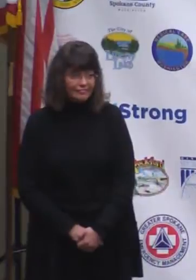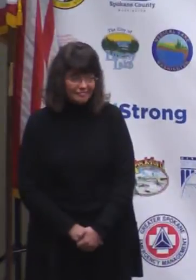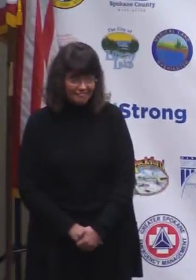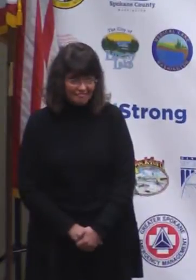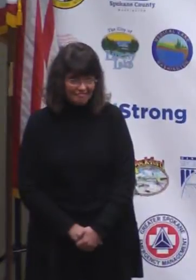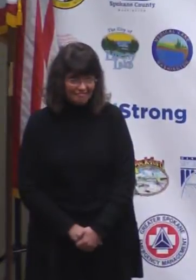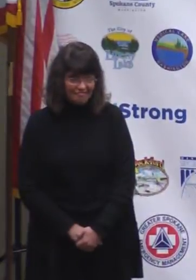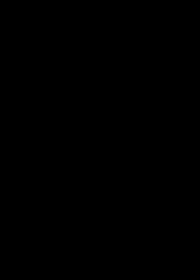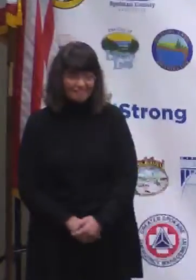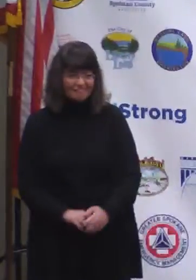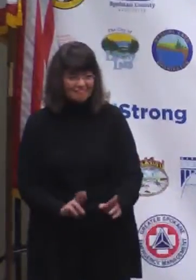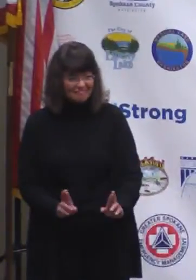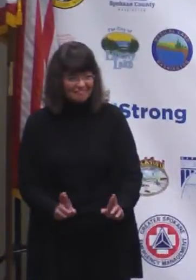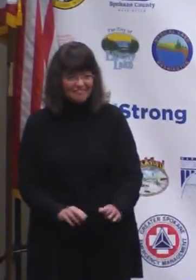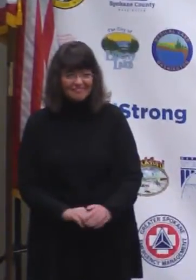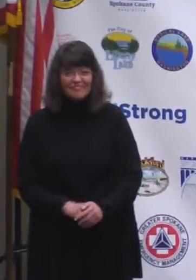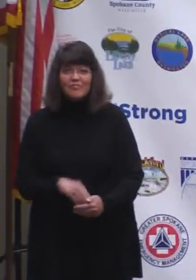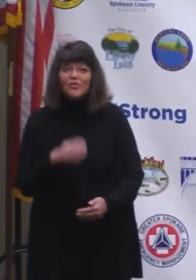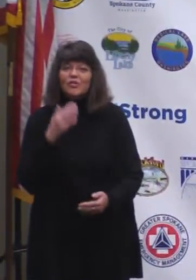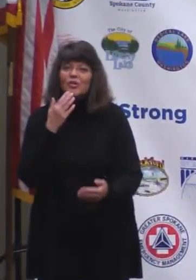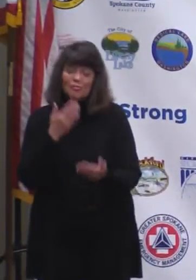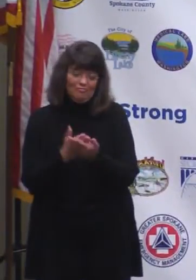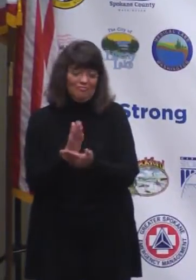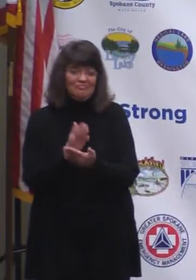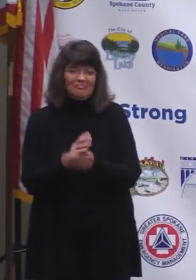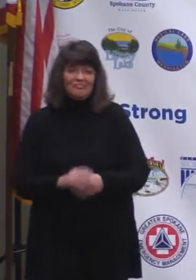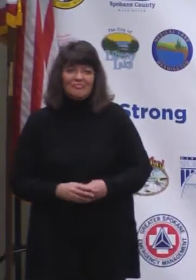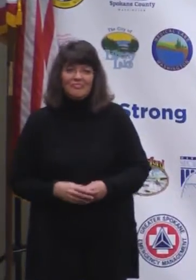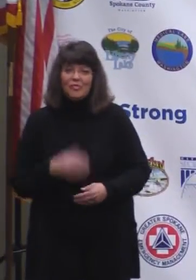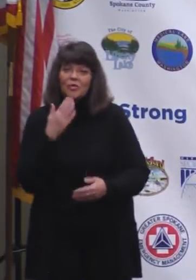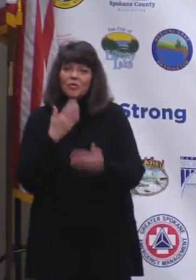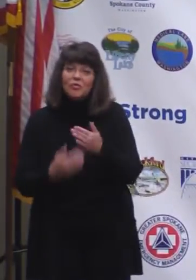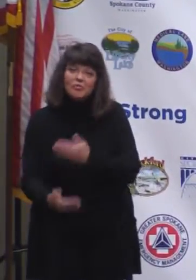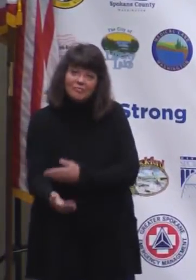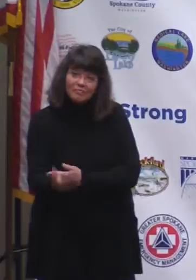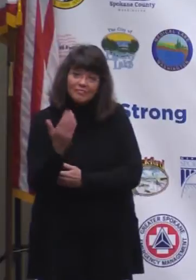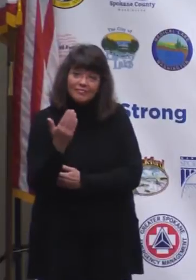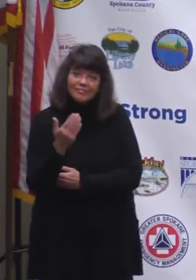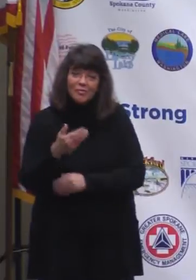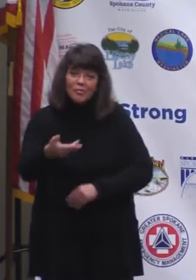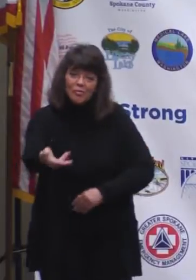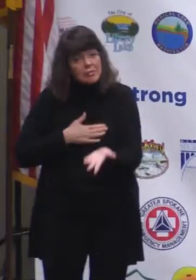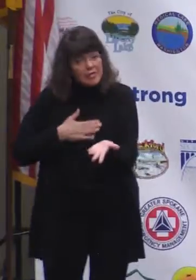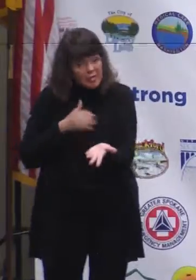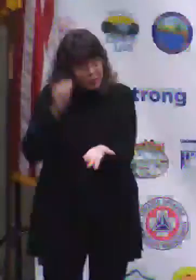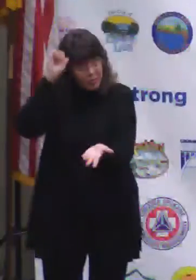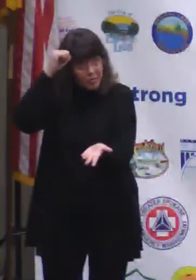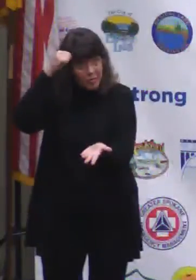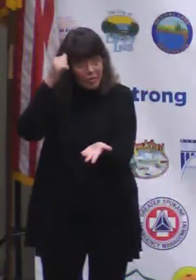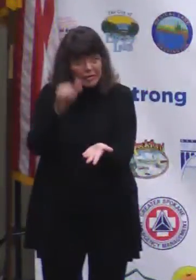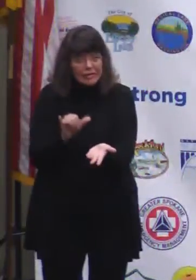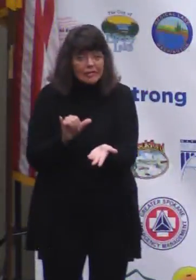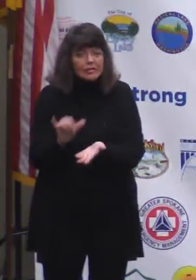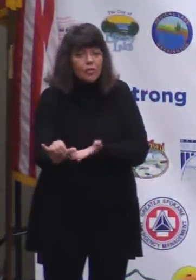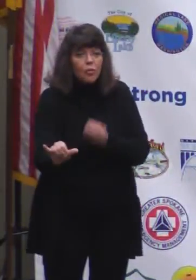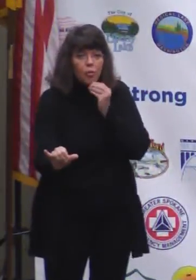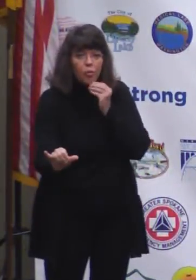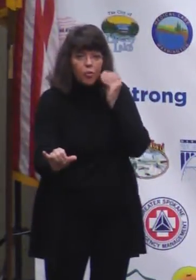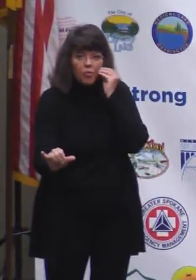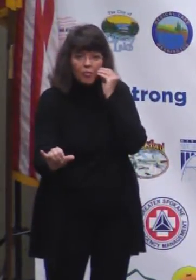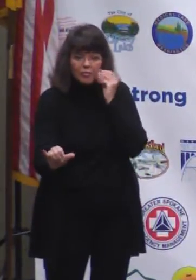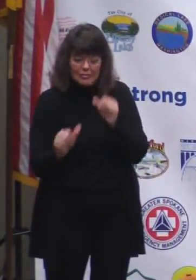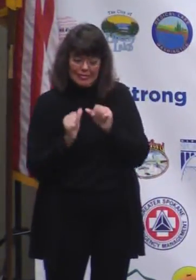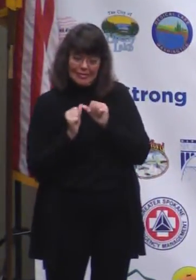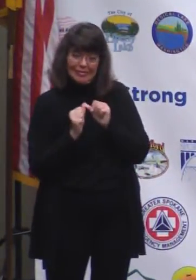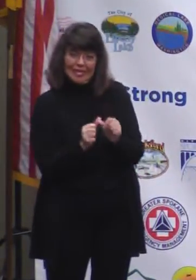Ready? All right, well, good morning and welcome to today's briefing. We apologize for being simplest. If you stay home,